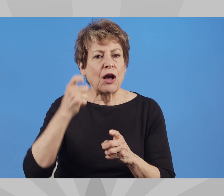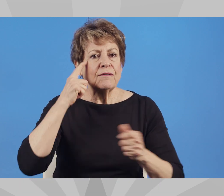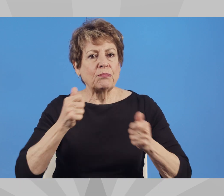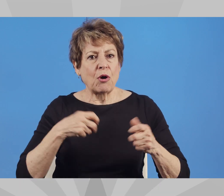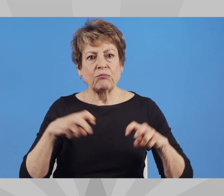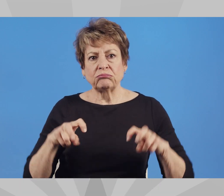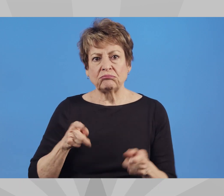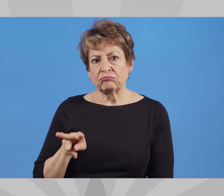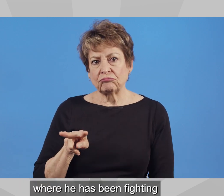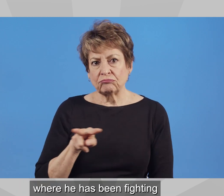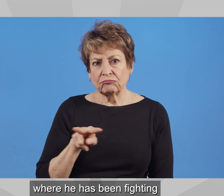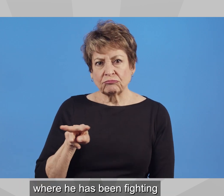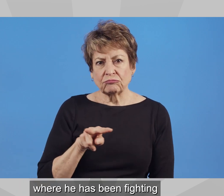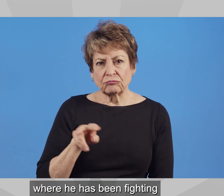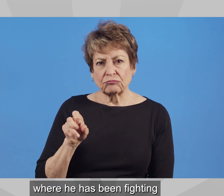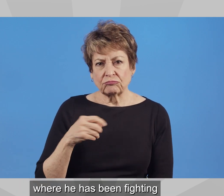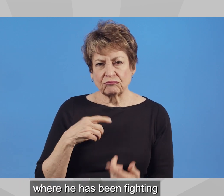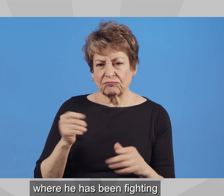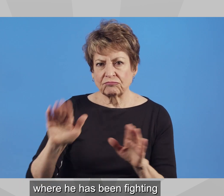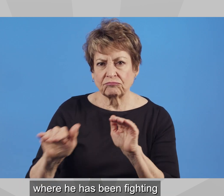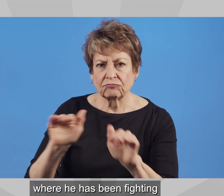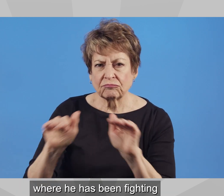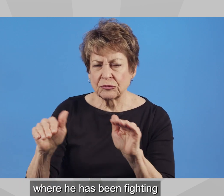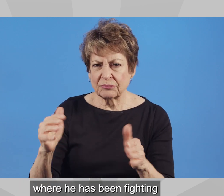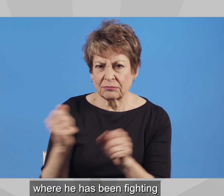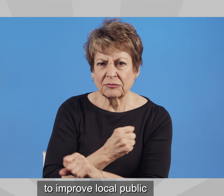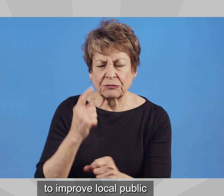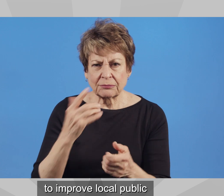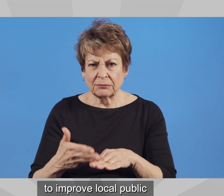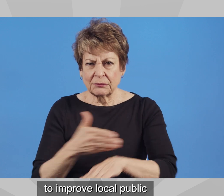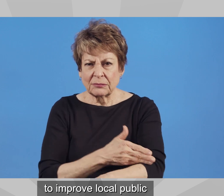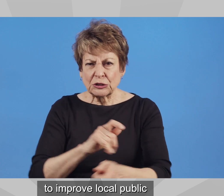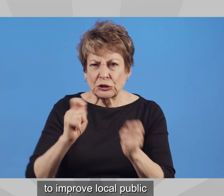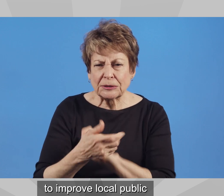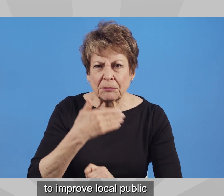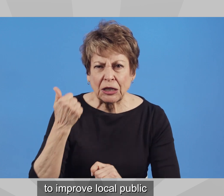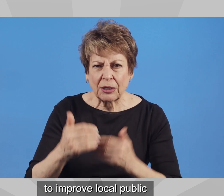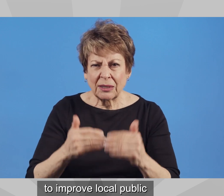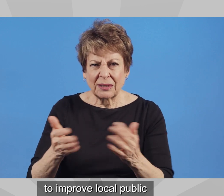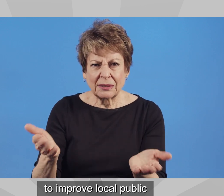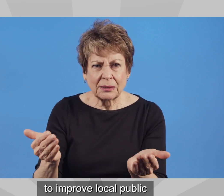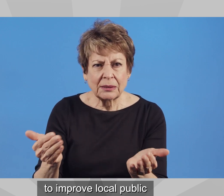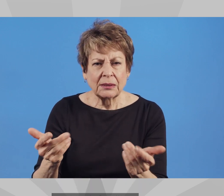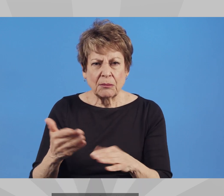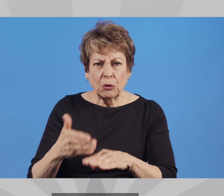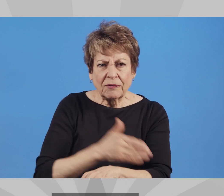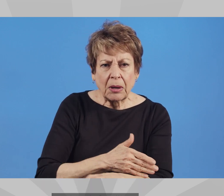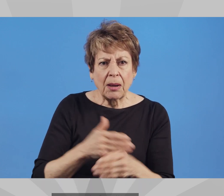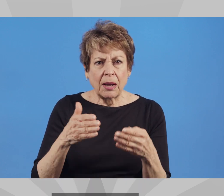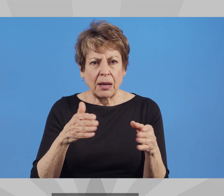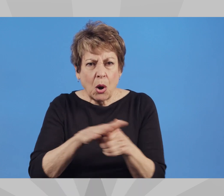Board, where he has been fighting for progressive change to improve local public schools for our students and